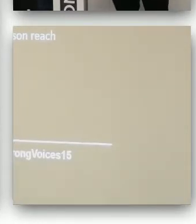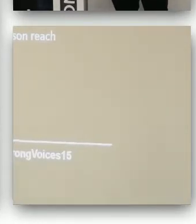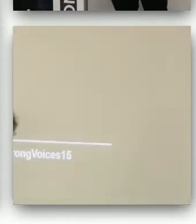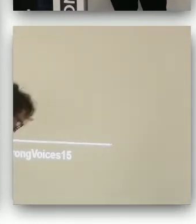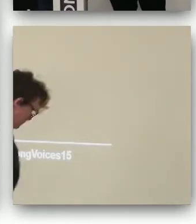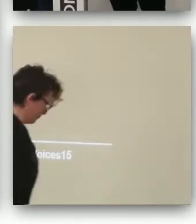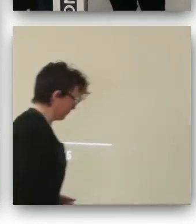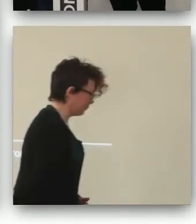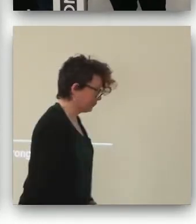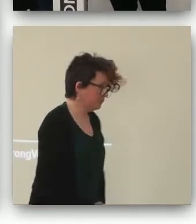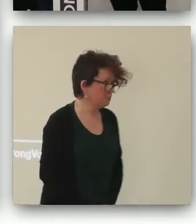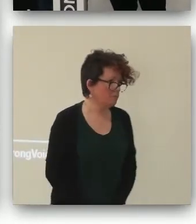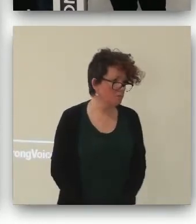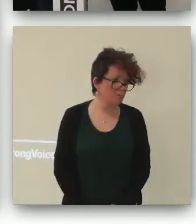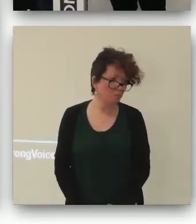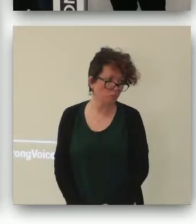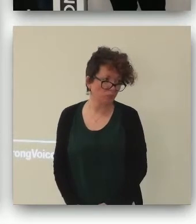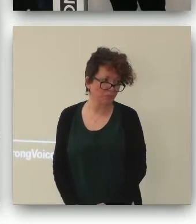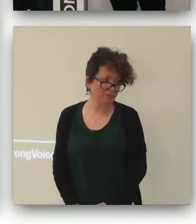Okay, so we're going to